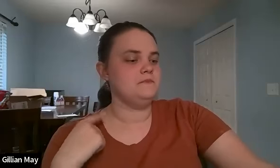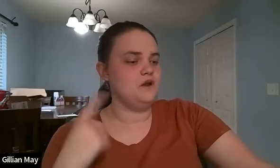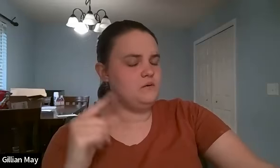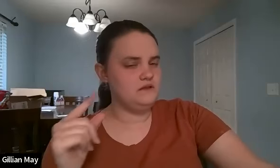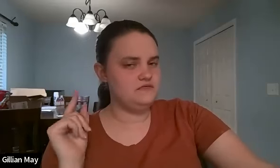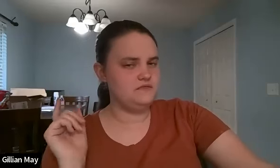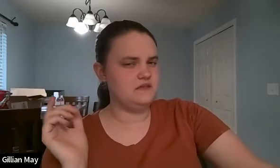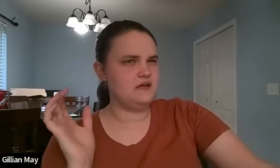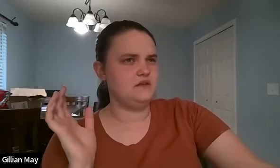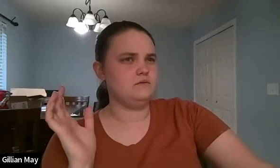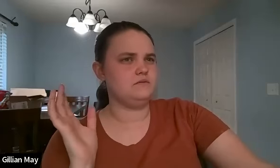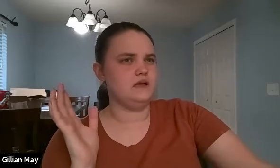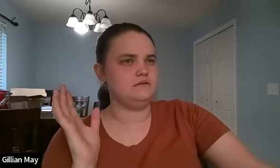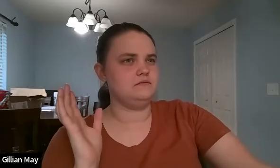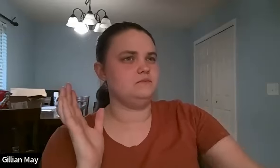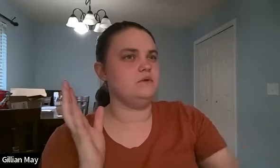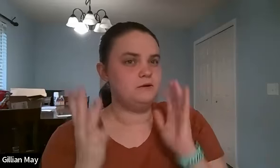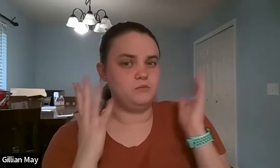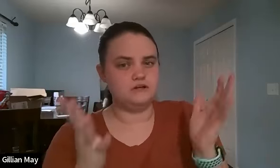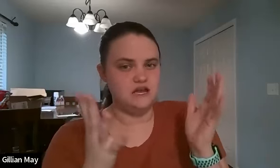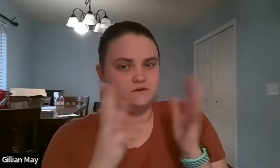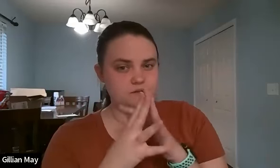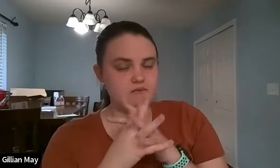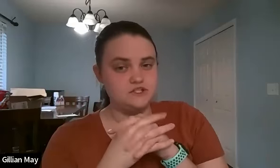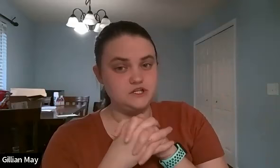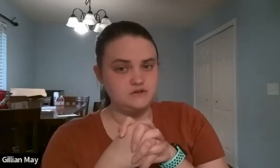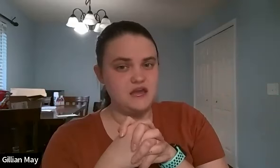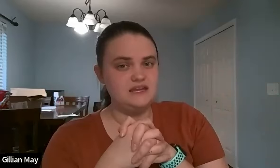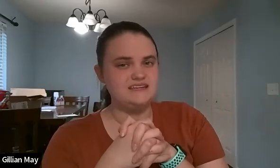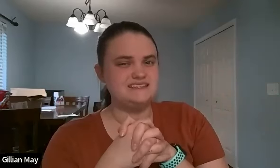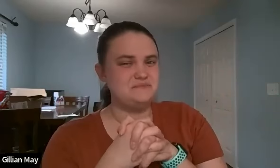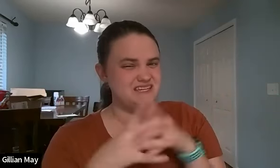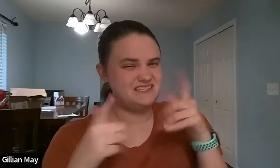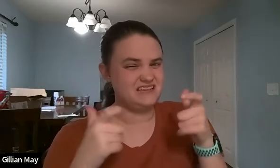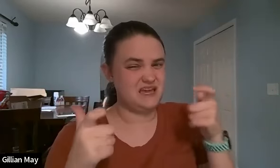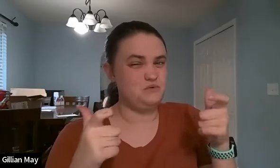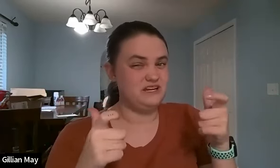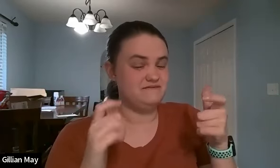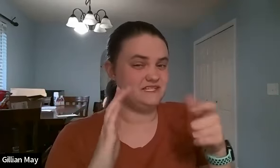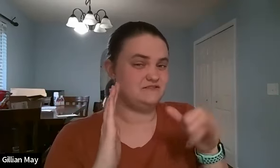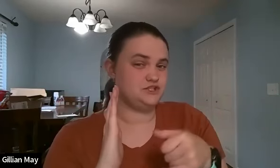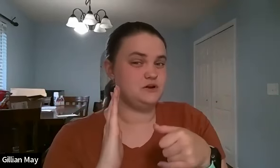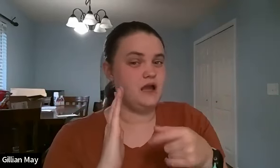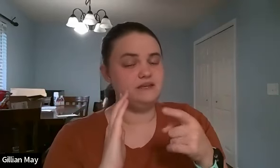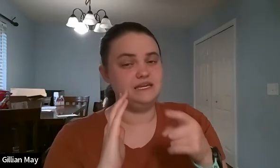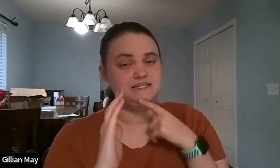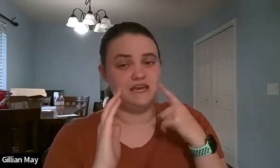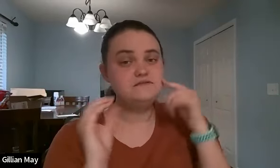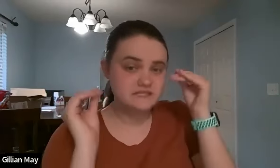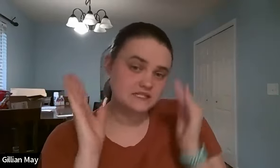The only thing that I think, like, if we were to ever be able to do that, is the biggest thing is I would emphasize for sure having a deaf